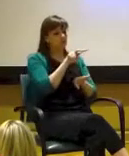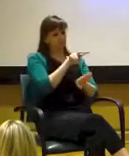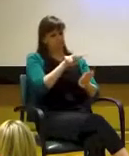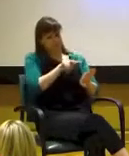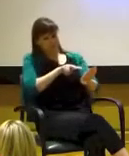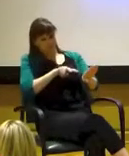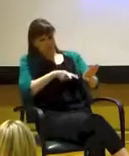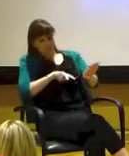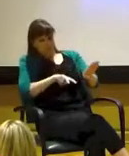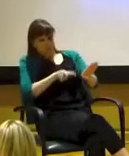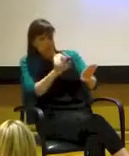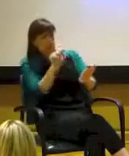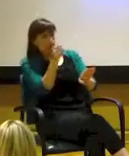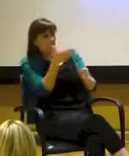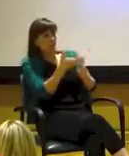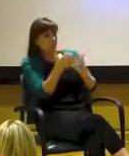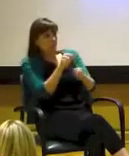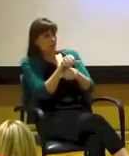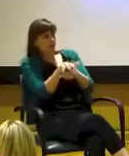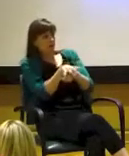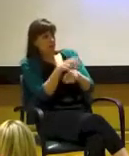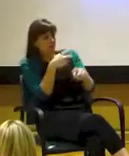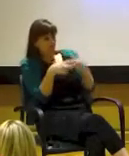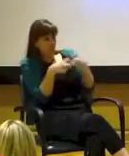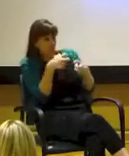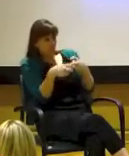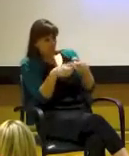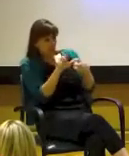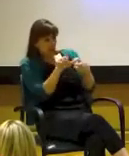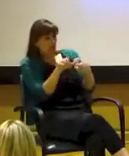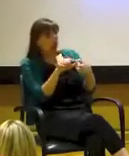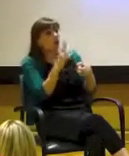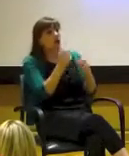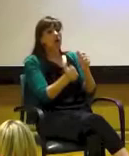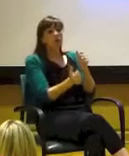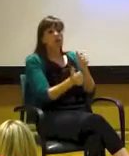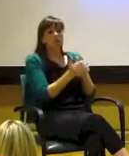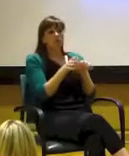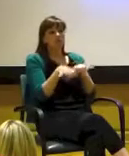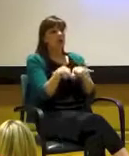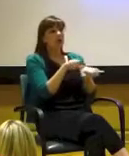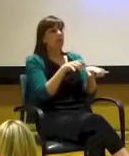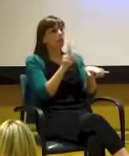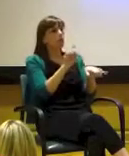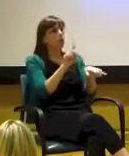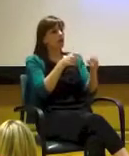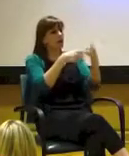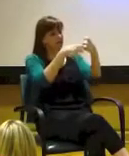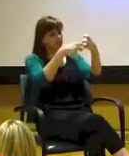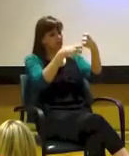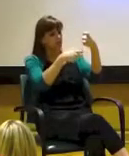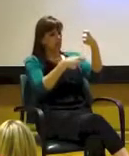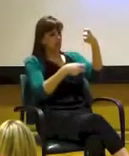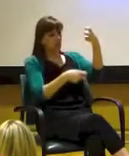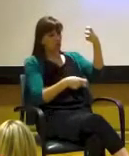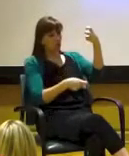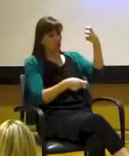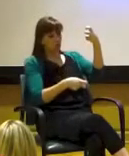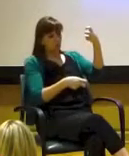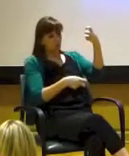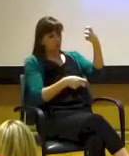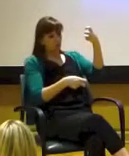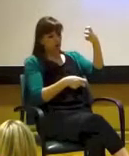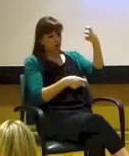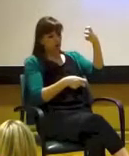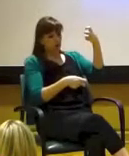be causing some more problems, some more tethering. One of the more common is where the spinal cord comes out